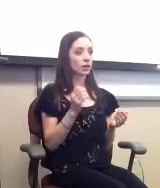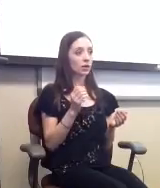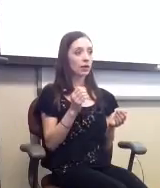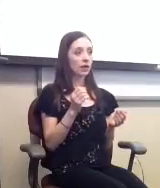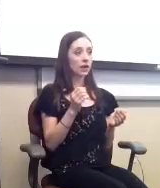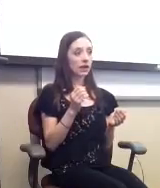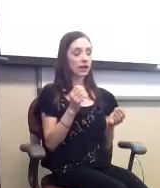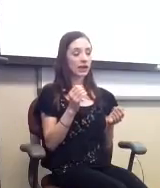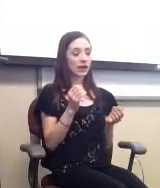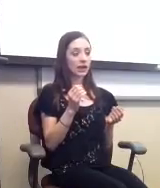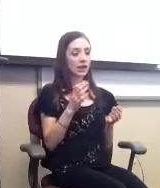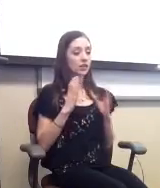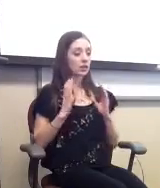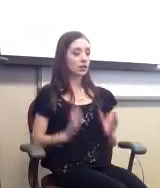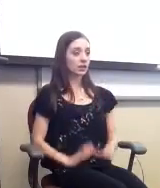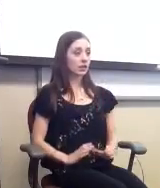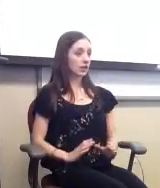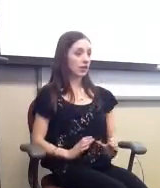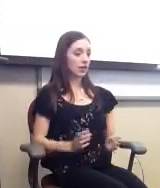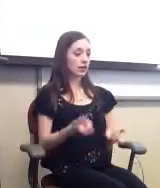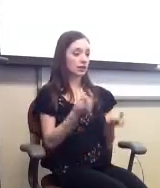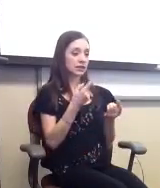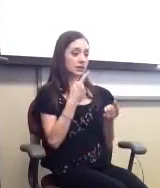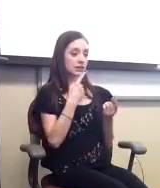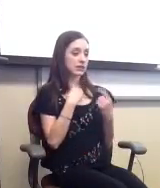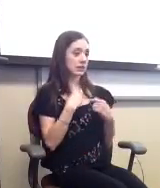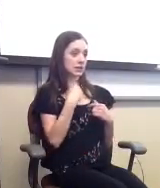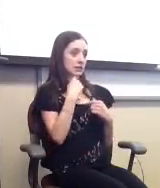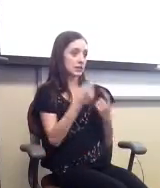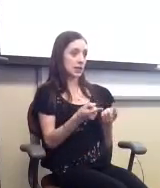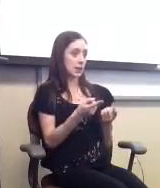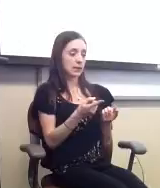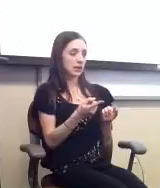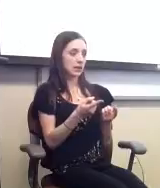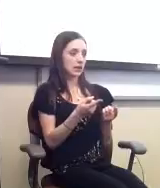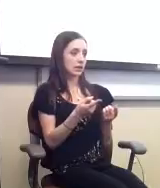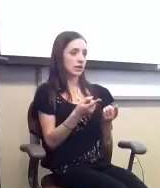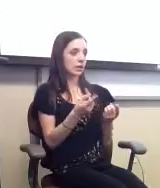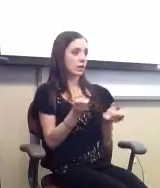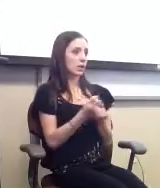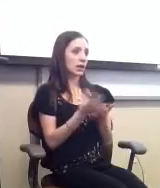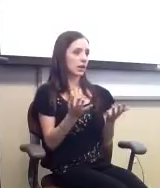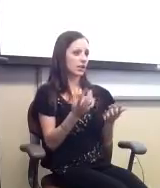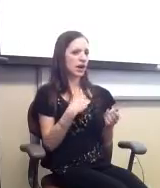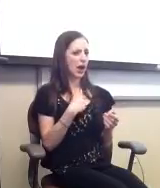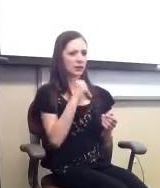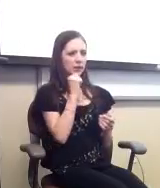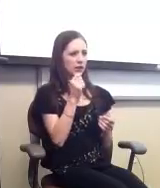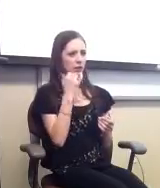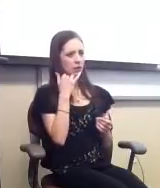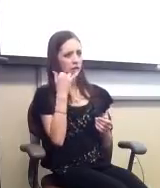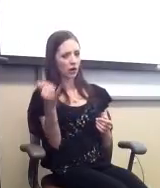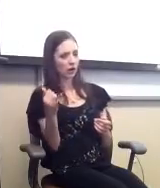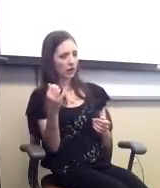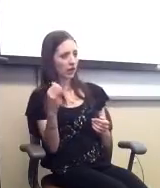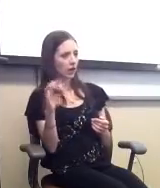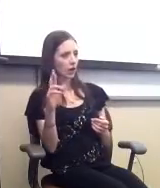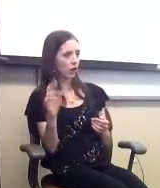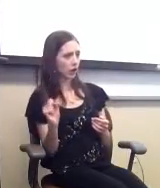Clients can tell me what they're gonna pay. I'm not gonna go call ORS and say, well, how much is he really supposed to be paying? Or I'm not gonna say, bring me in a copy